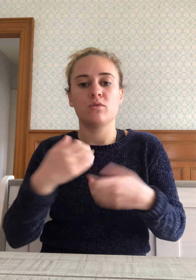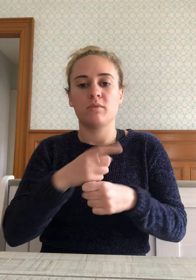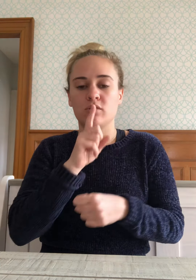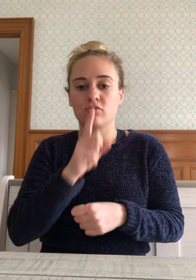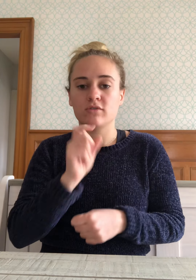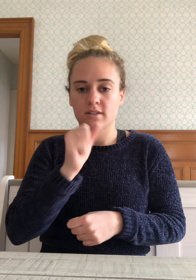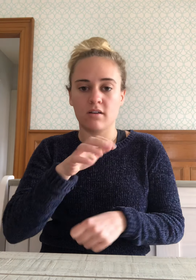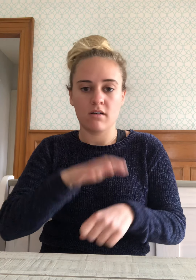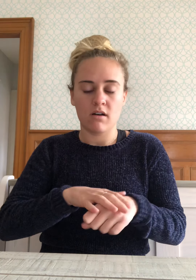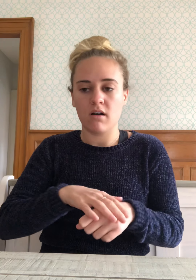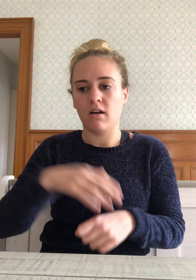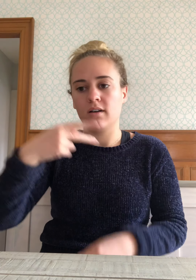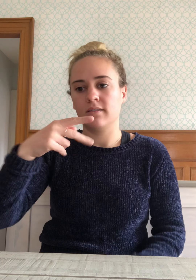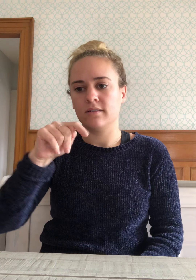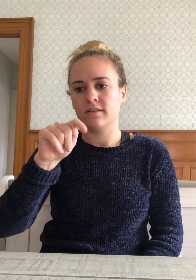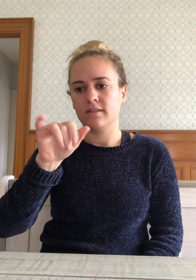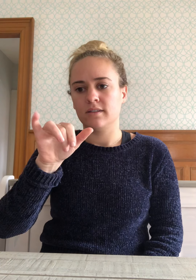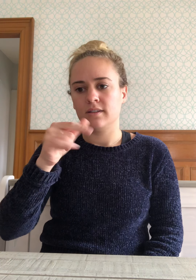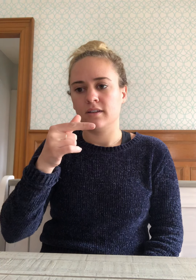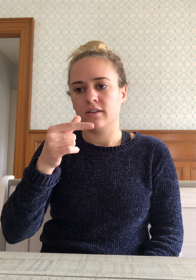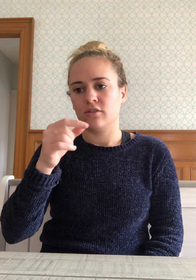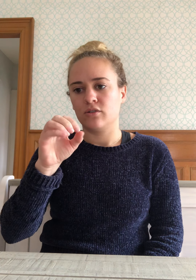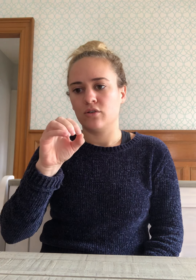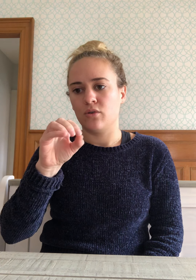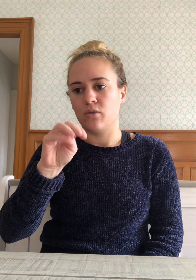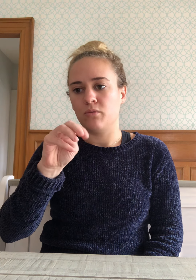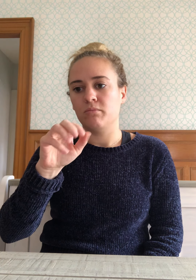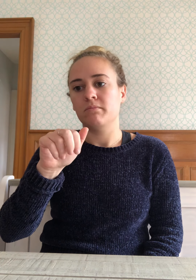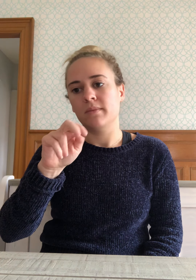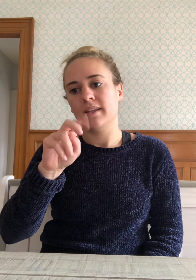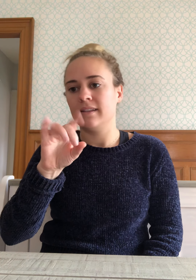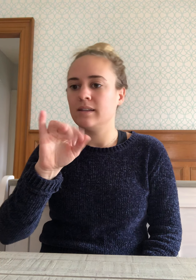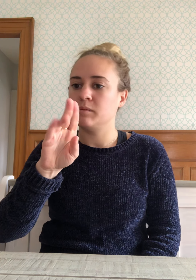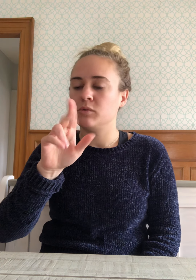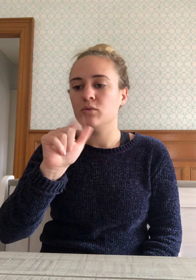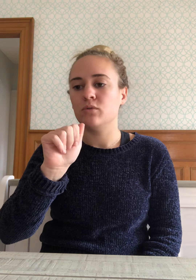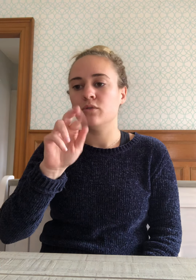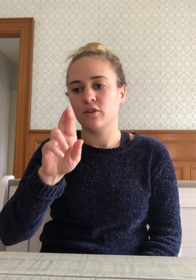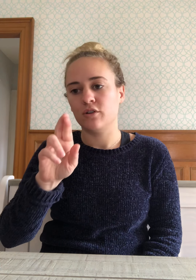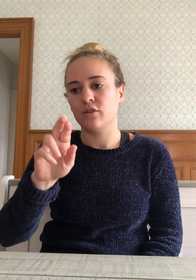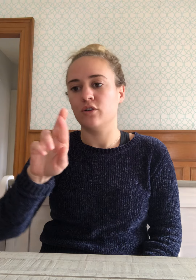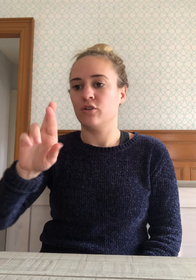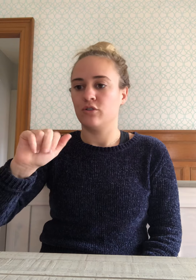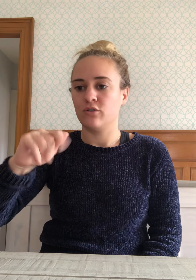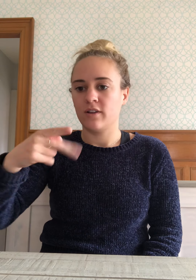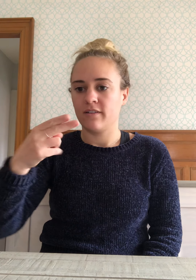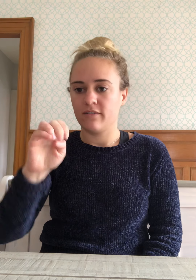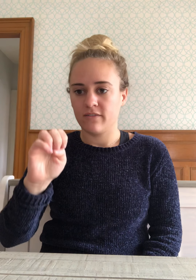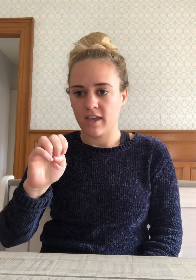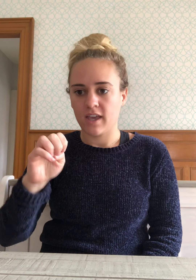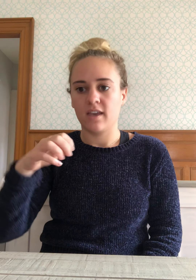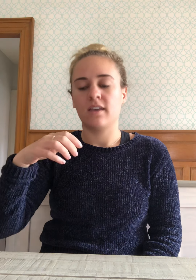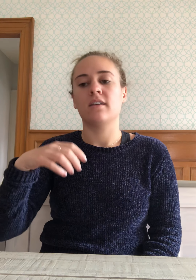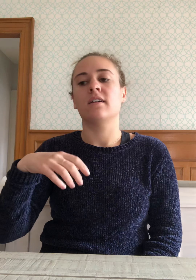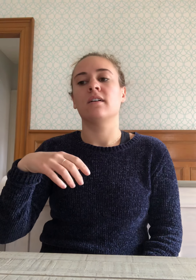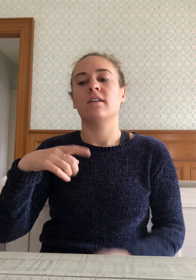raphe, above the retromolar pad. That's not so typical in an older denture, although when the ridge